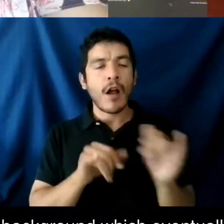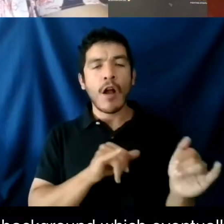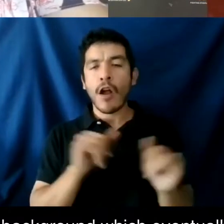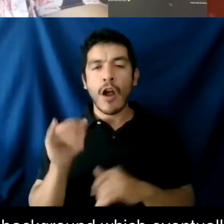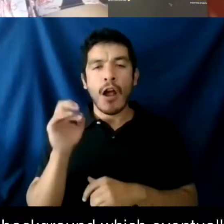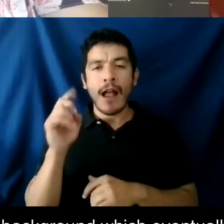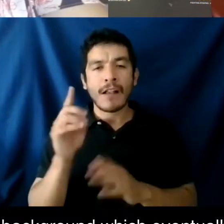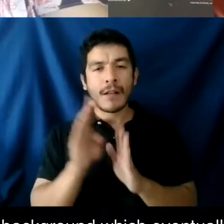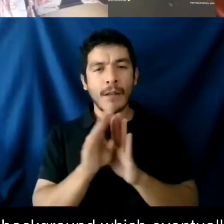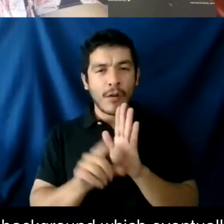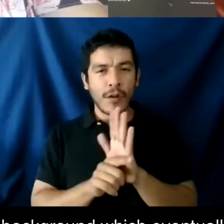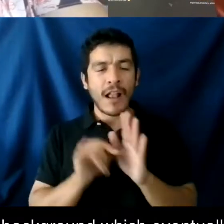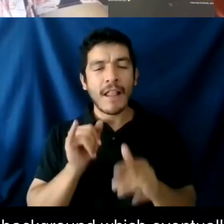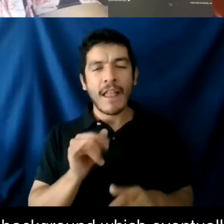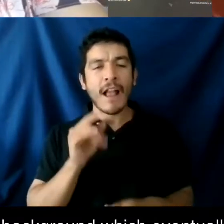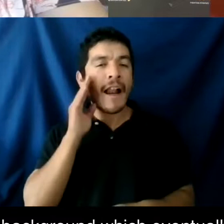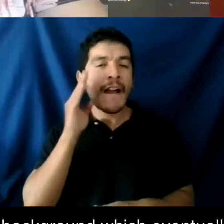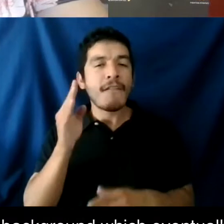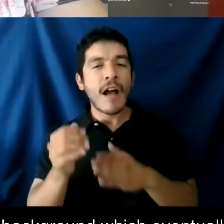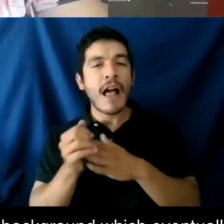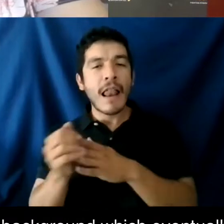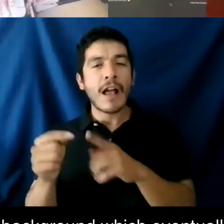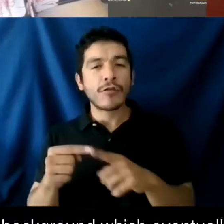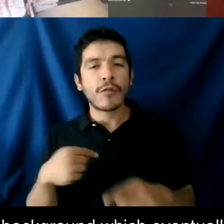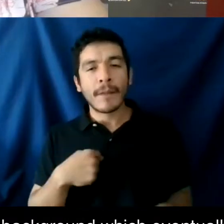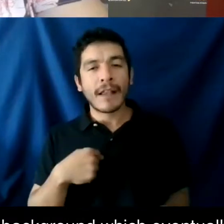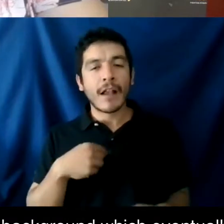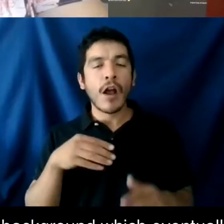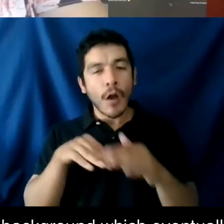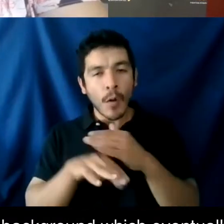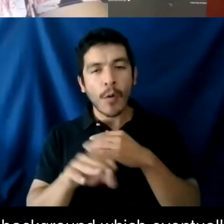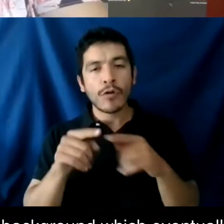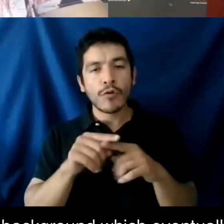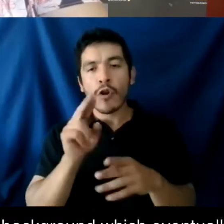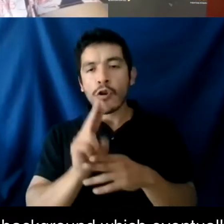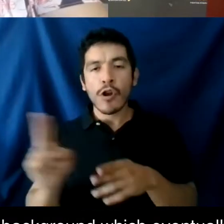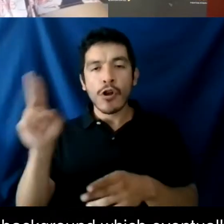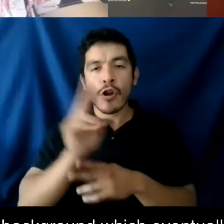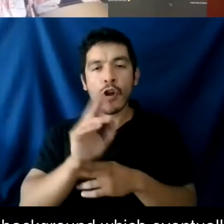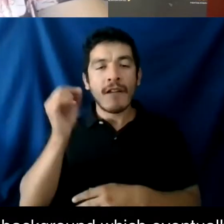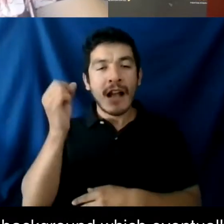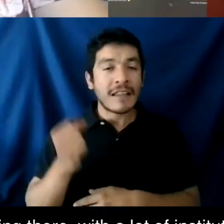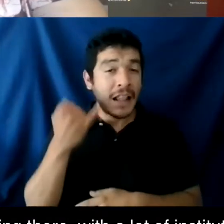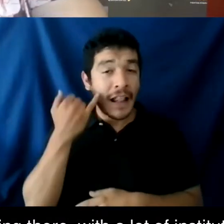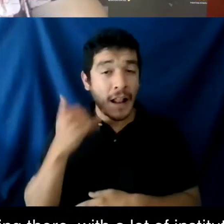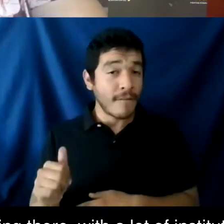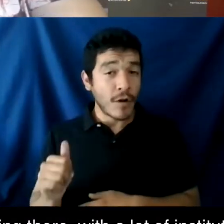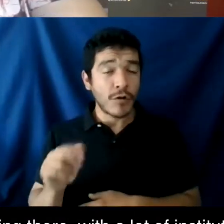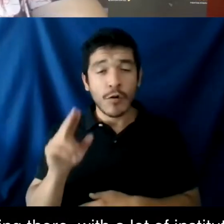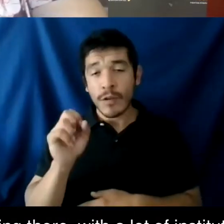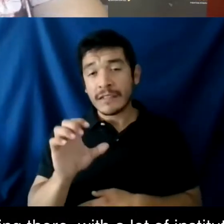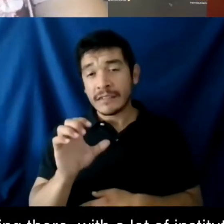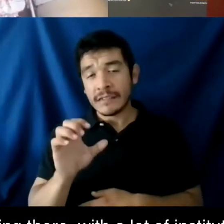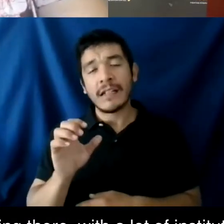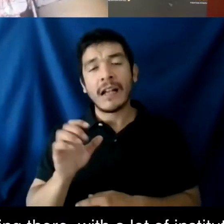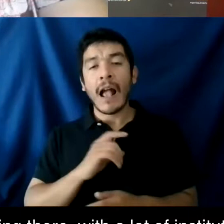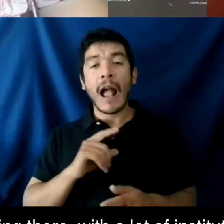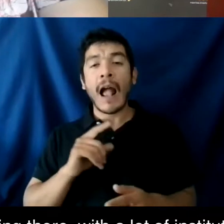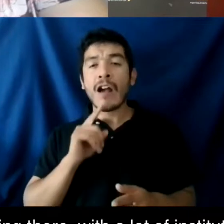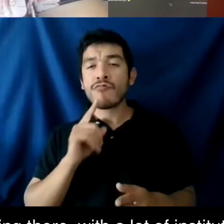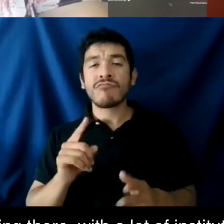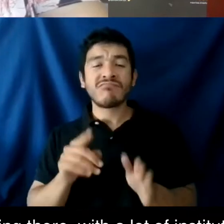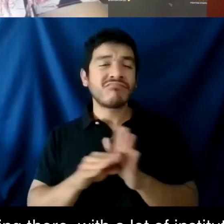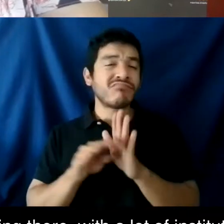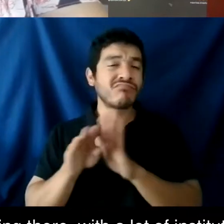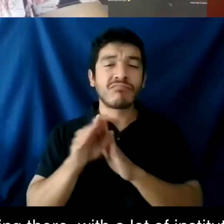educational background, which eventually led to me going to the University of Southern California, excelling there with a lot